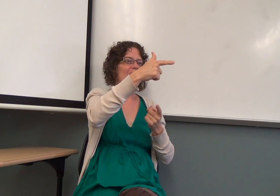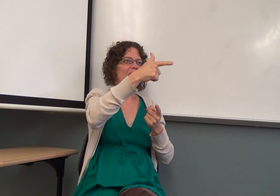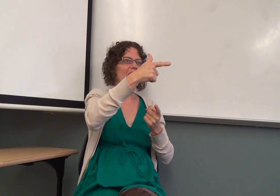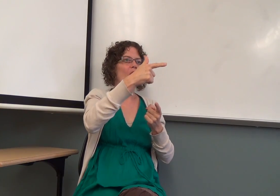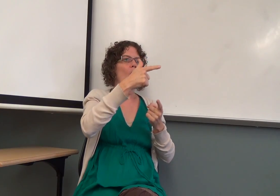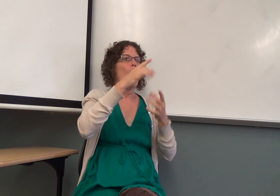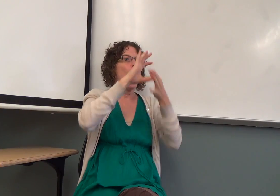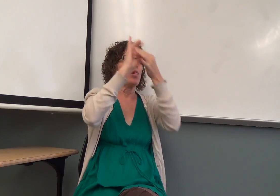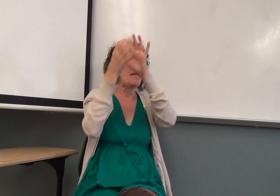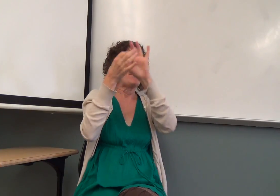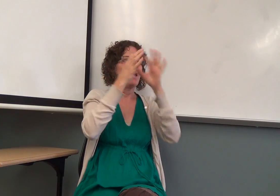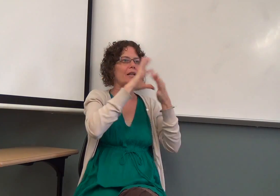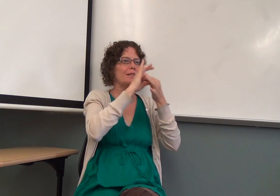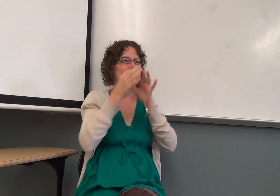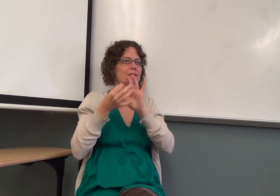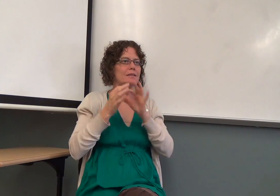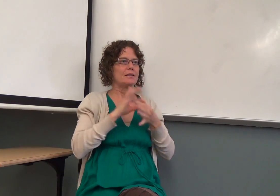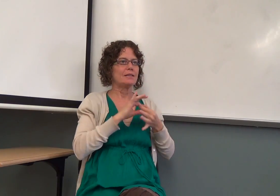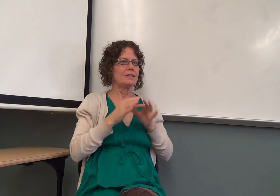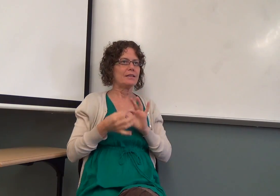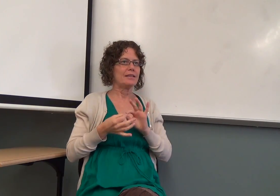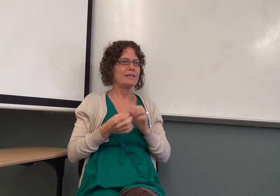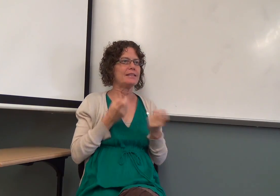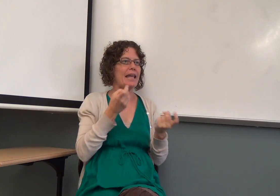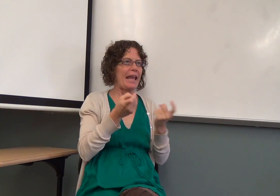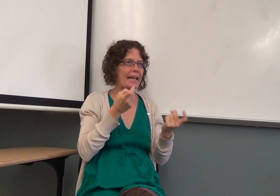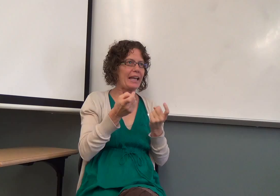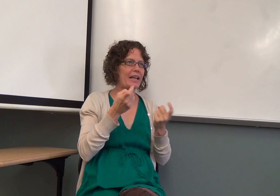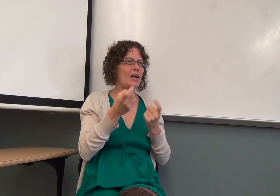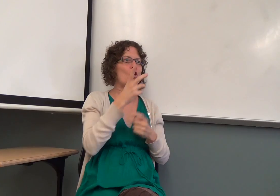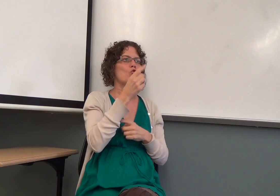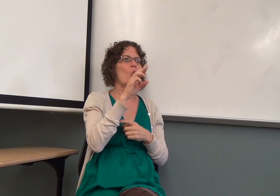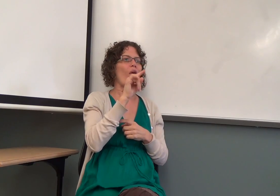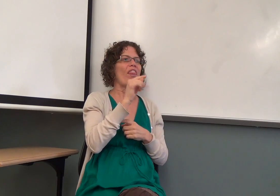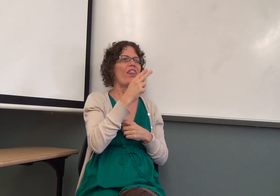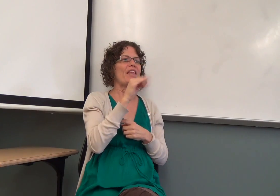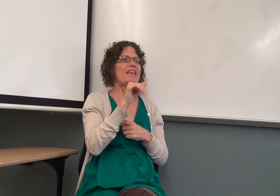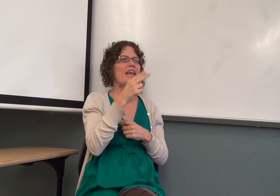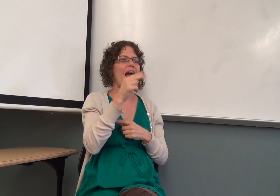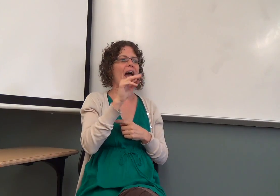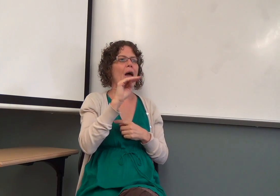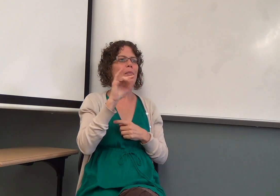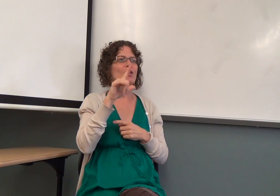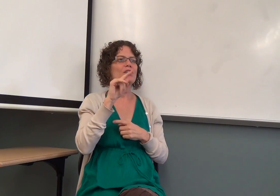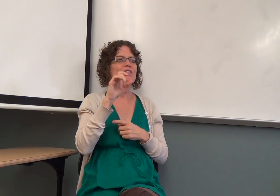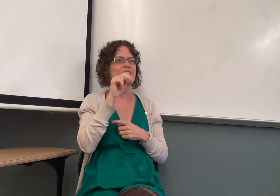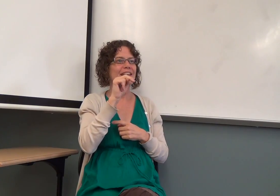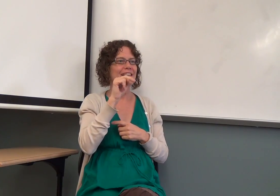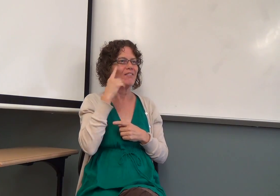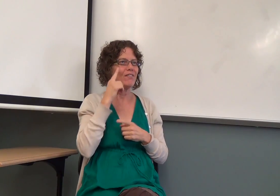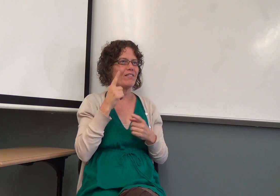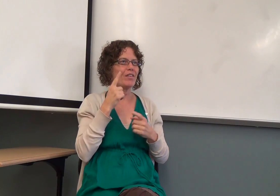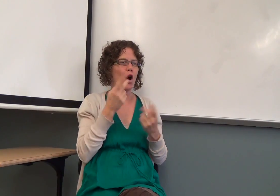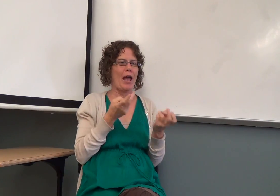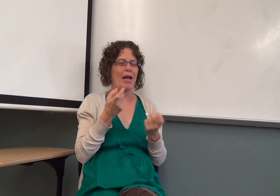You said Olympics. She said skating. She said Olympics. Dorothy Hamilton. Then you. Dorothy Hamill. This is where it went